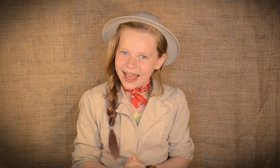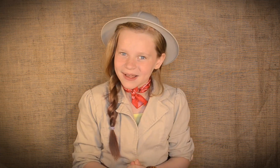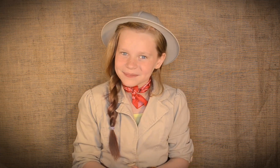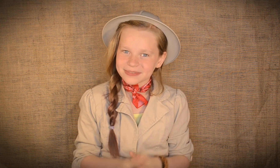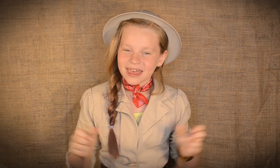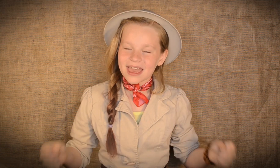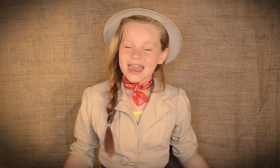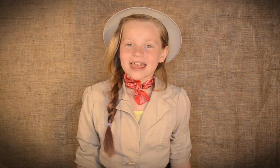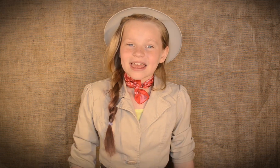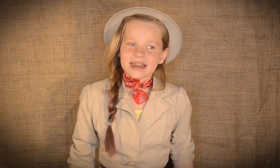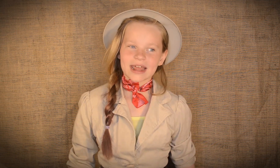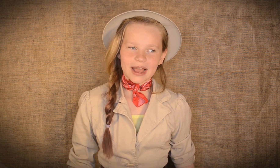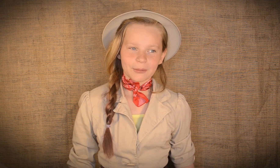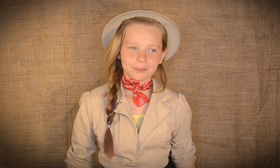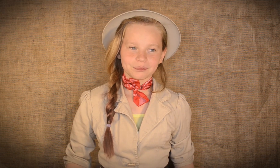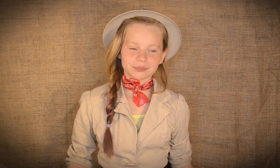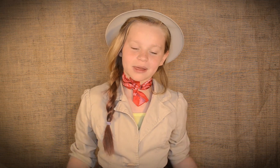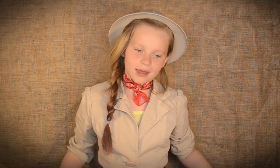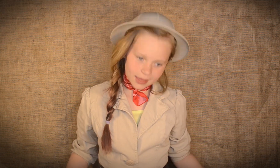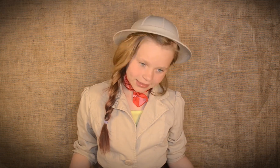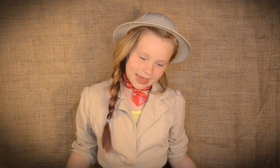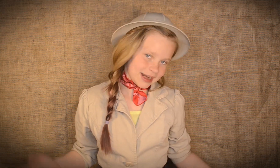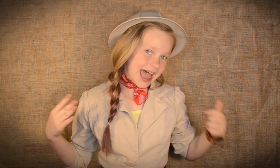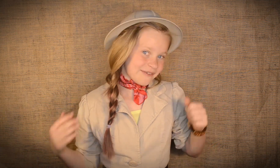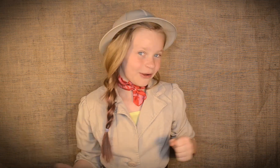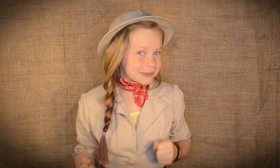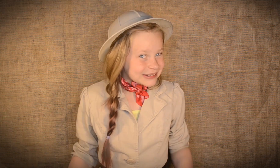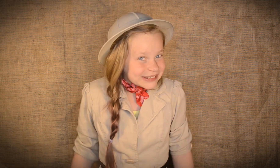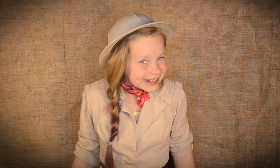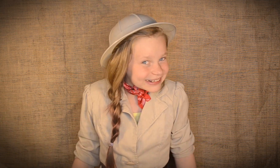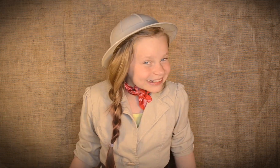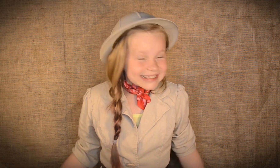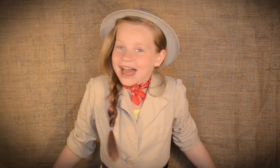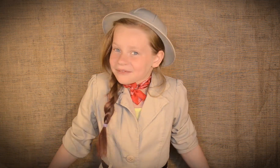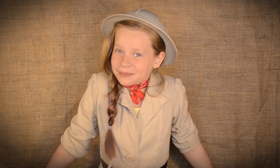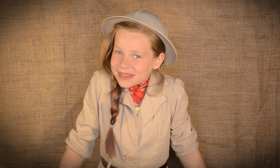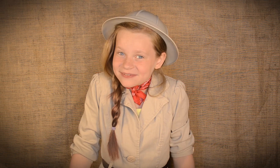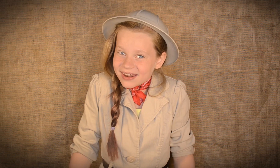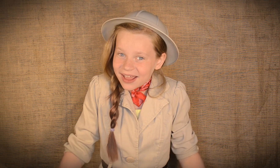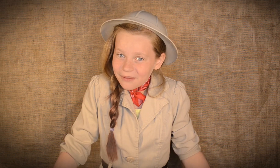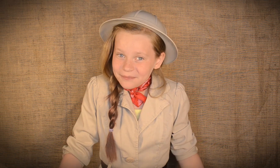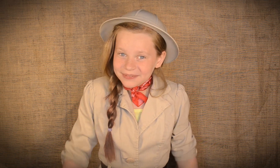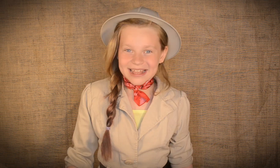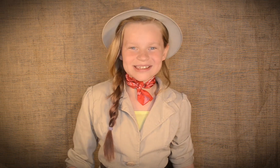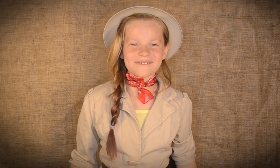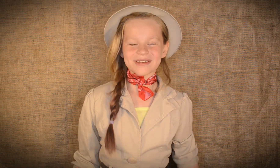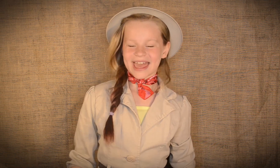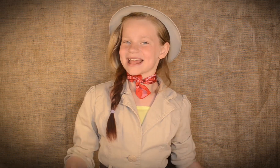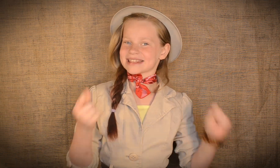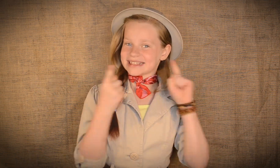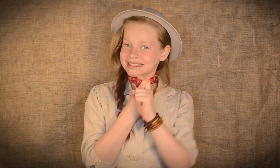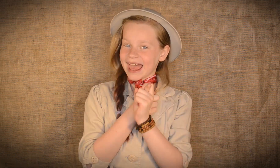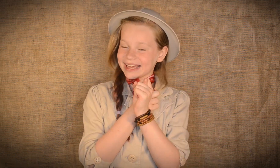that Now, again, I hope you learned a lot from this video And don't forget to like